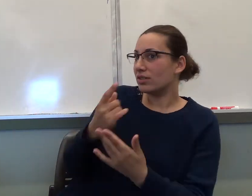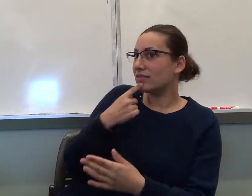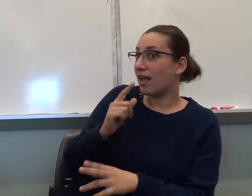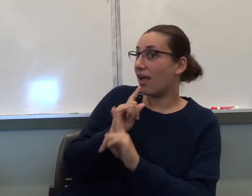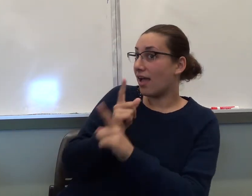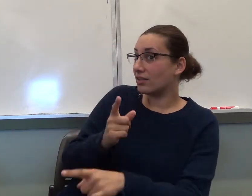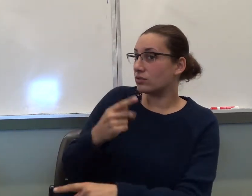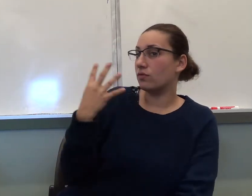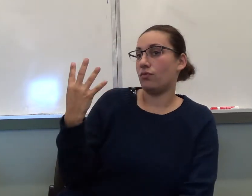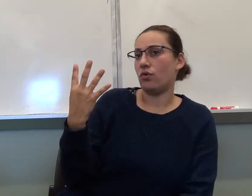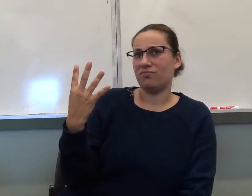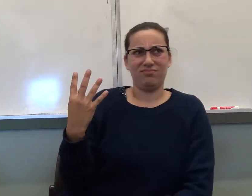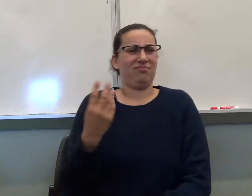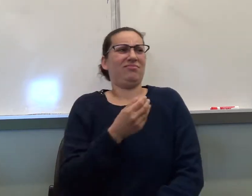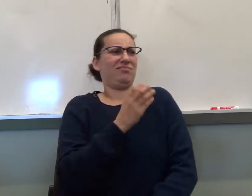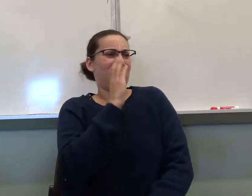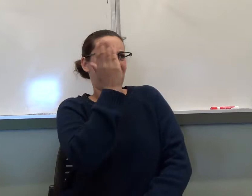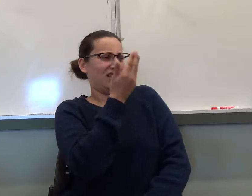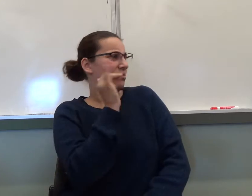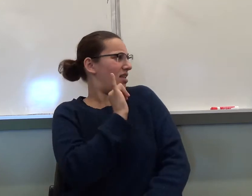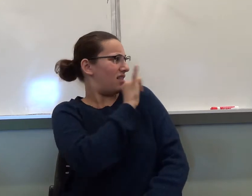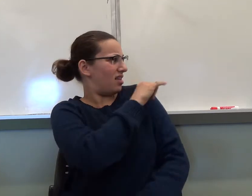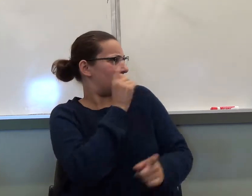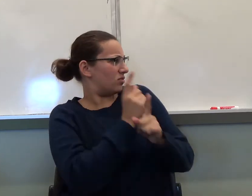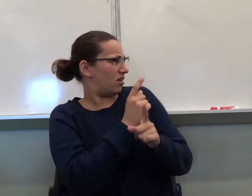Well, it seems to me this is all correct. I don't see any problem here.